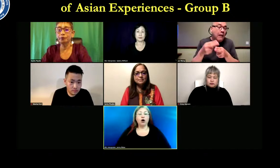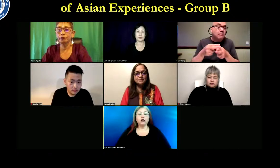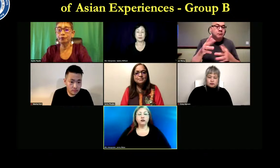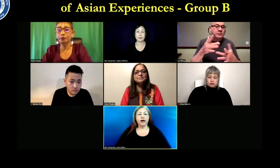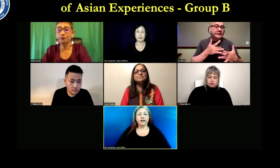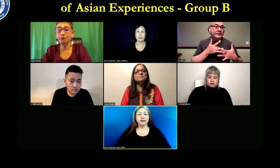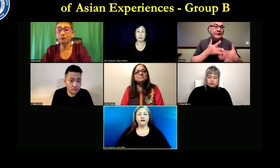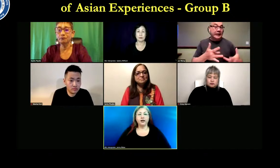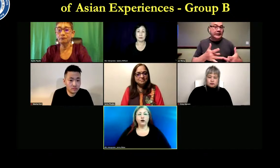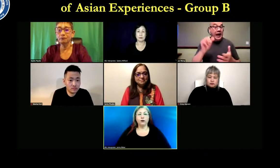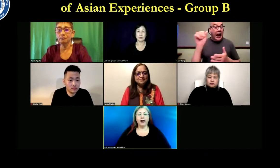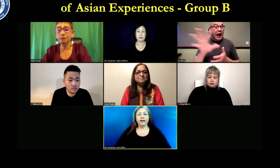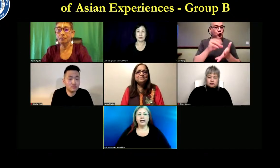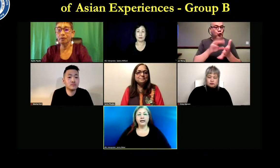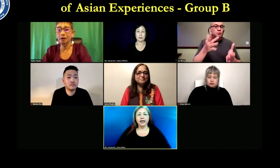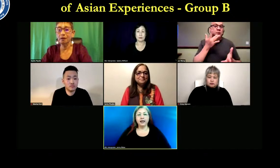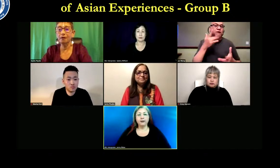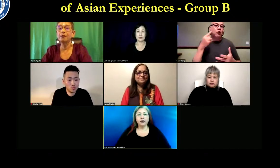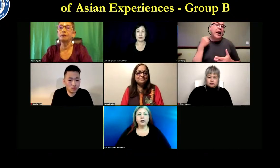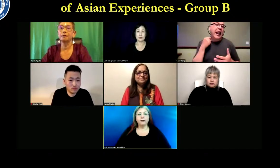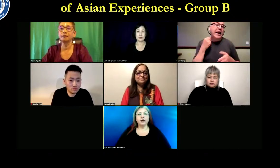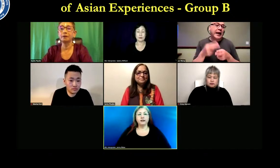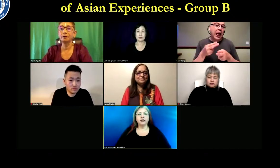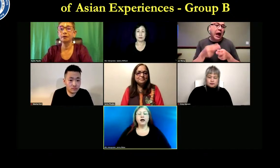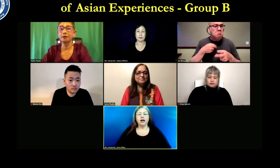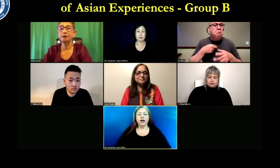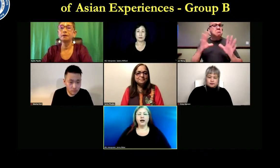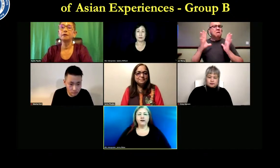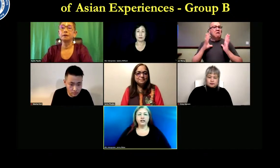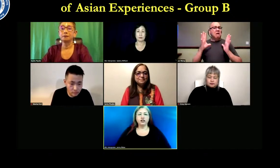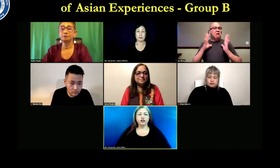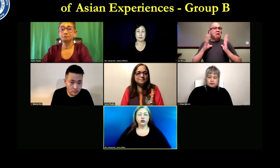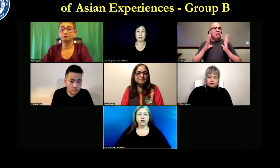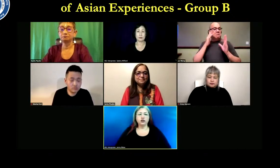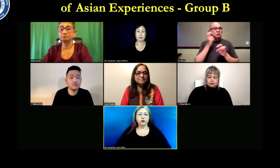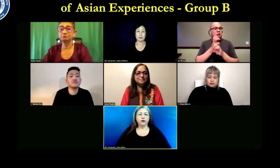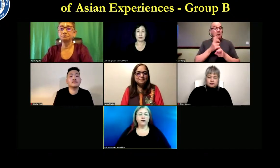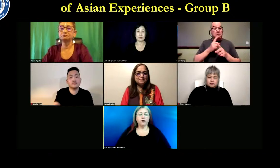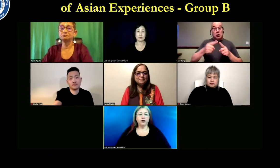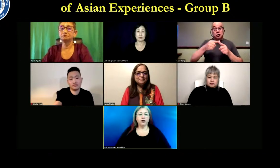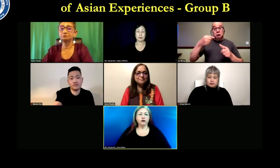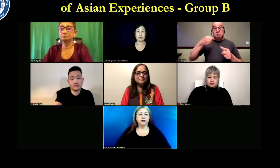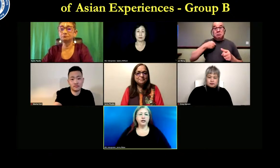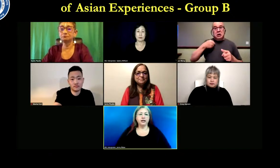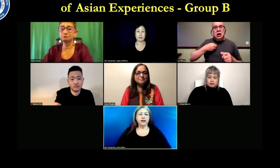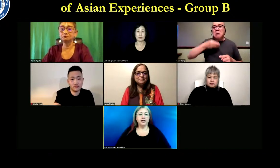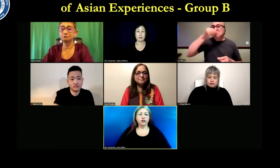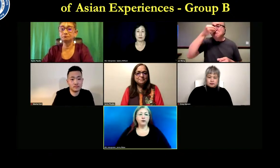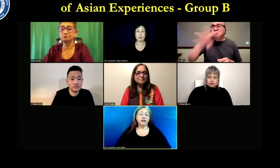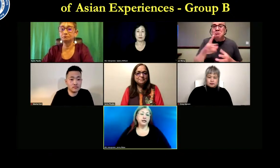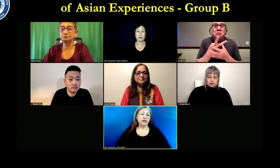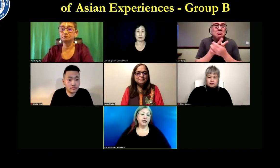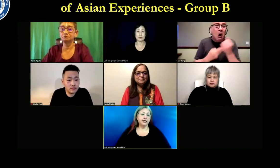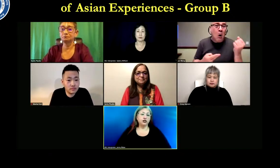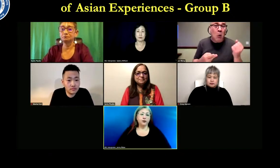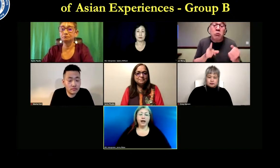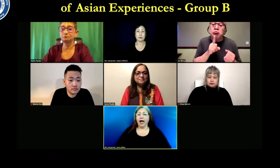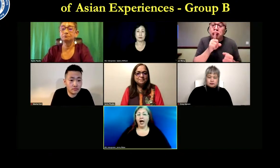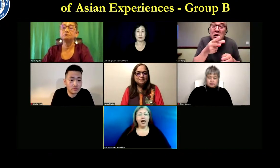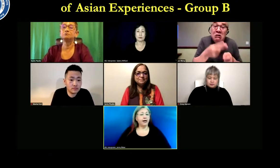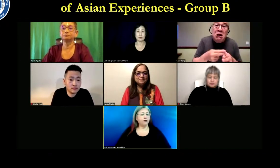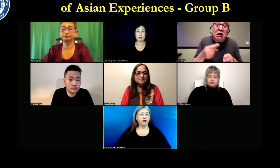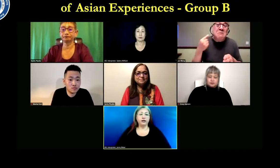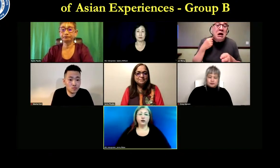then I'll also ask if they go by a nickname, because a lot of Asian students do prefer using a nickname, which makes it a lot easier.